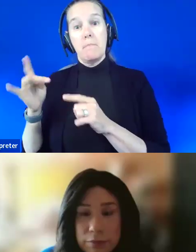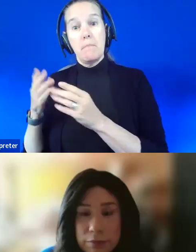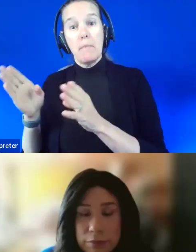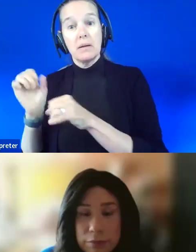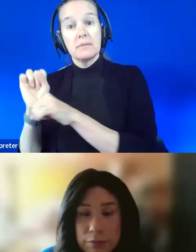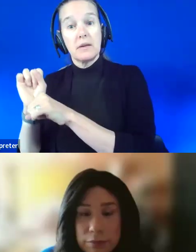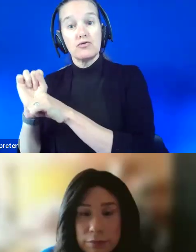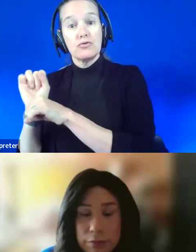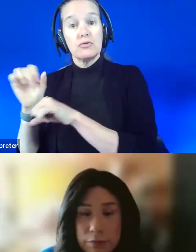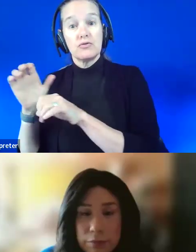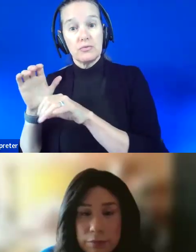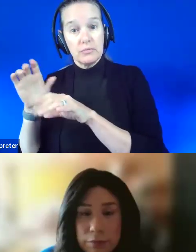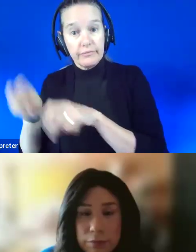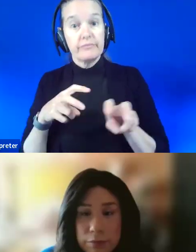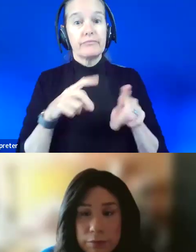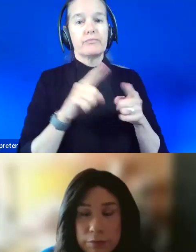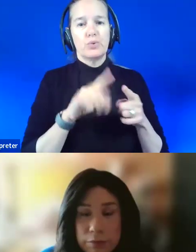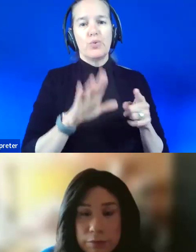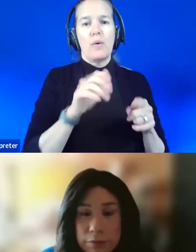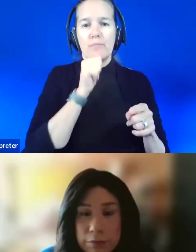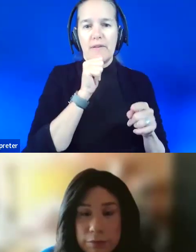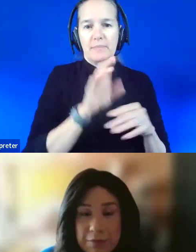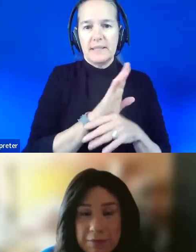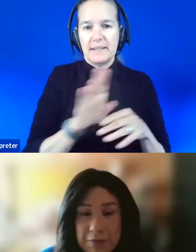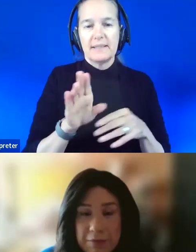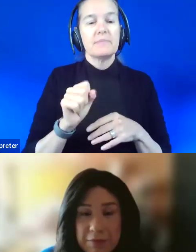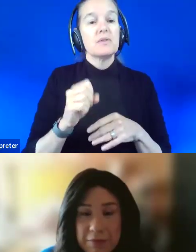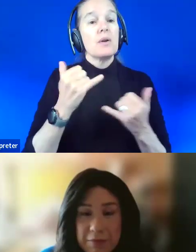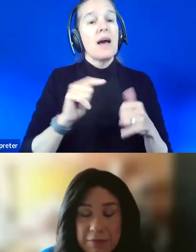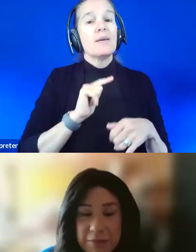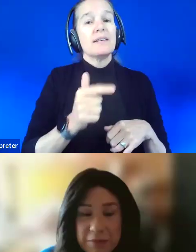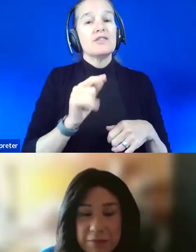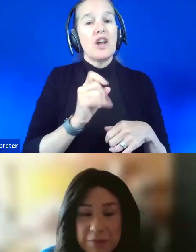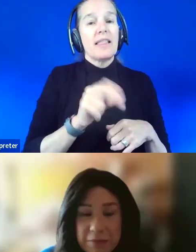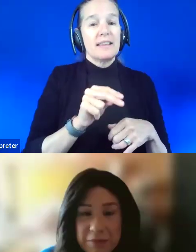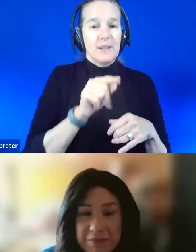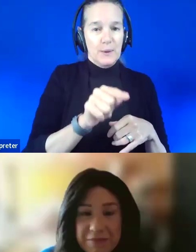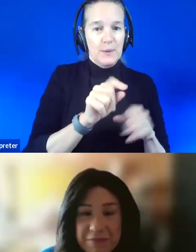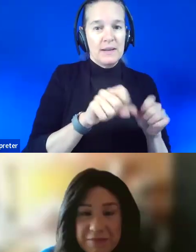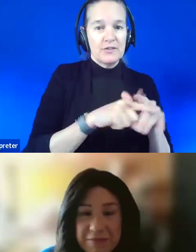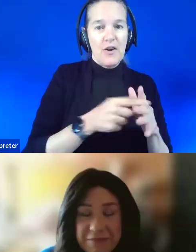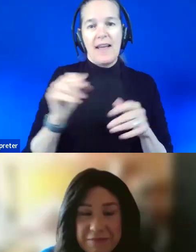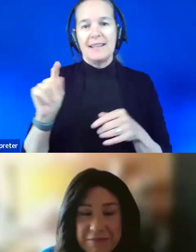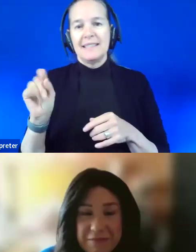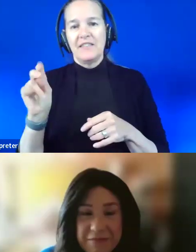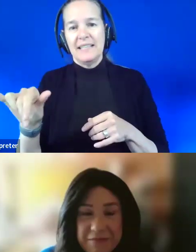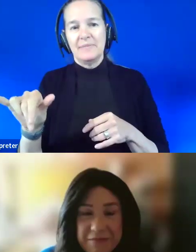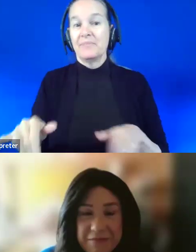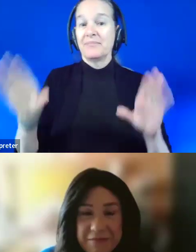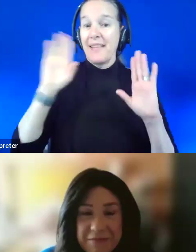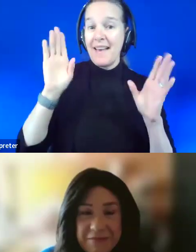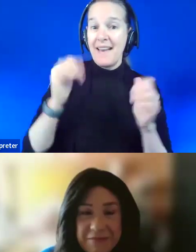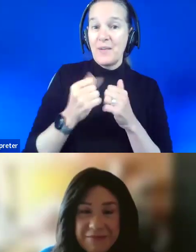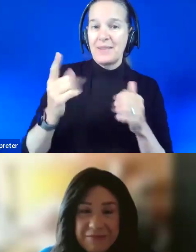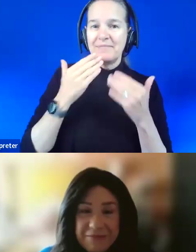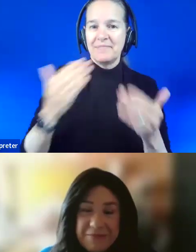new business up for success. So, Jonathan, I am going to turn it over to you and Tiffany. Hi, everyone, and thanks